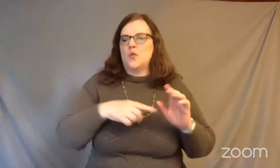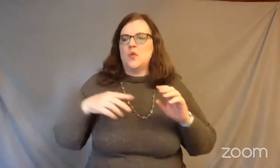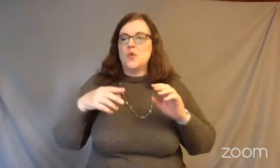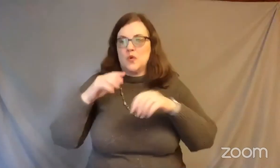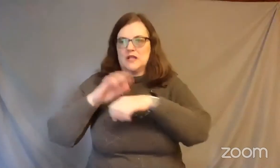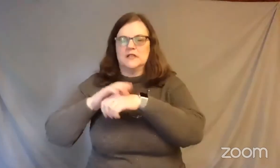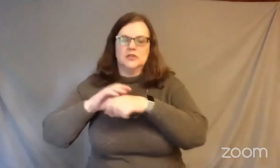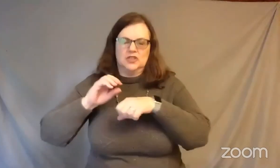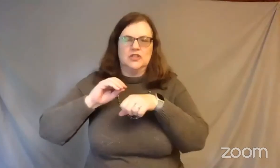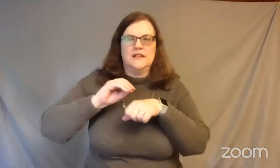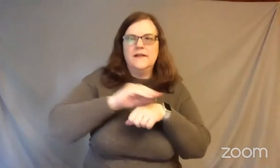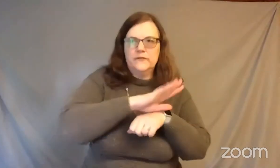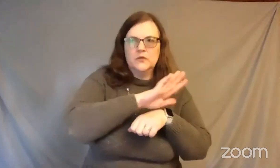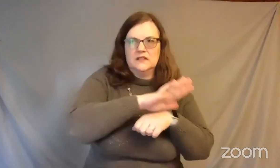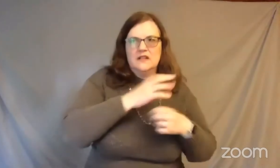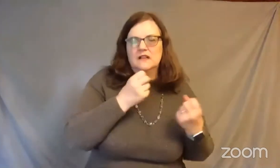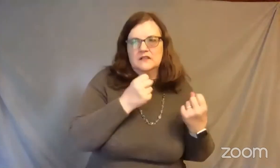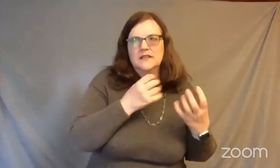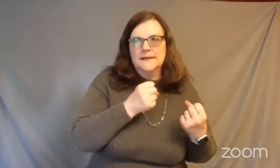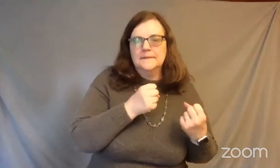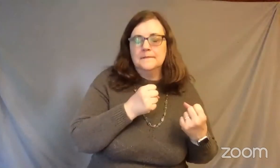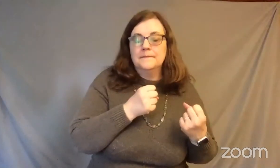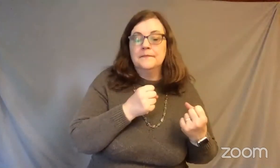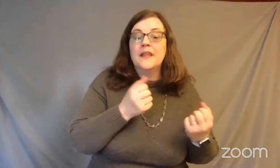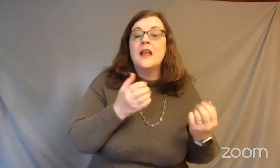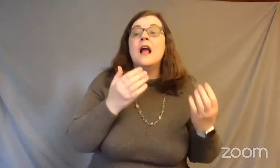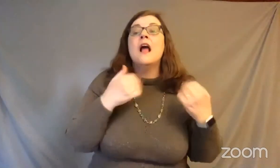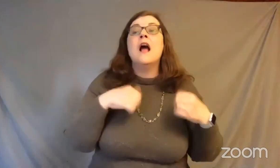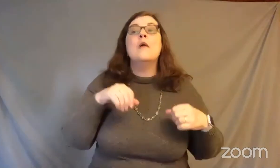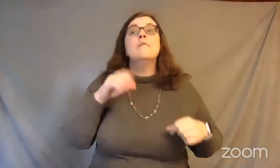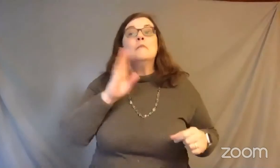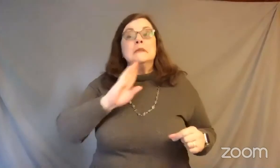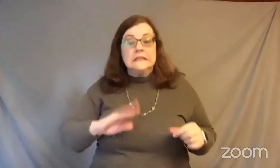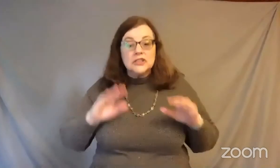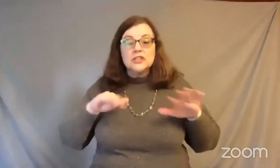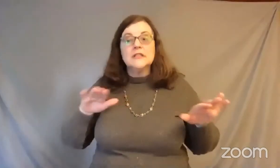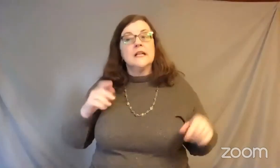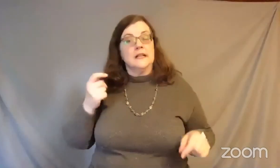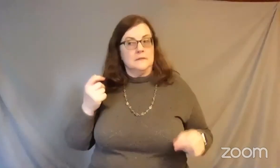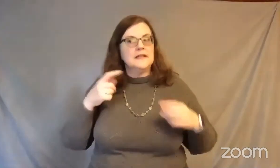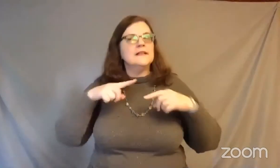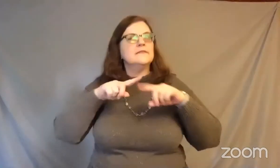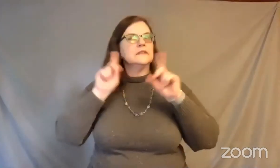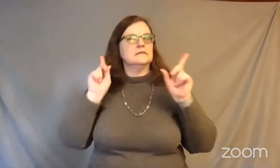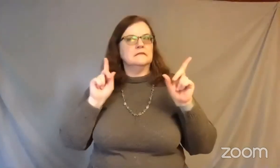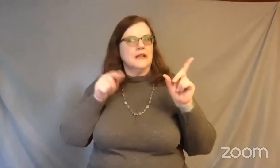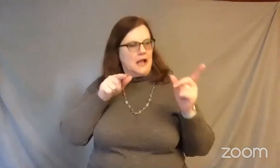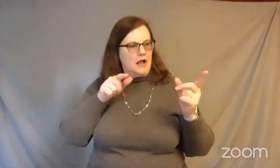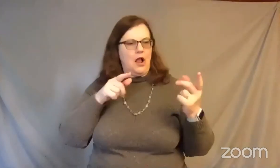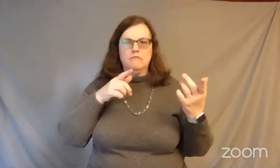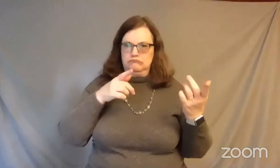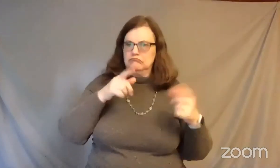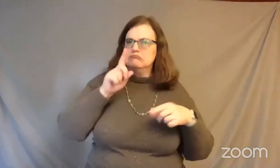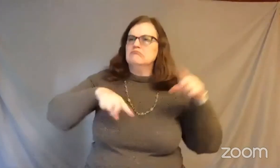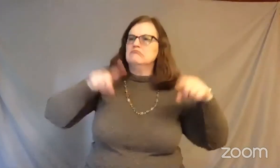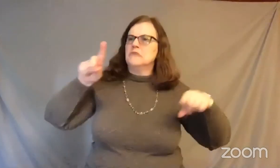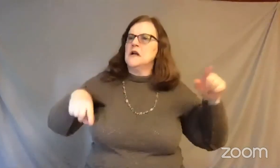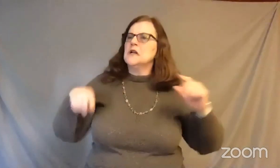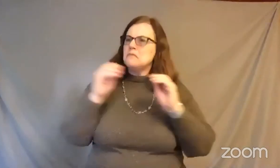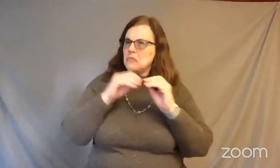but these bilingual children do. So we suspect an influence from English. In Brazilian